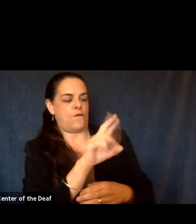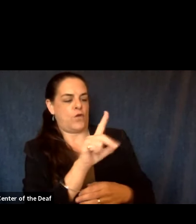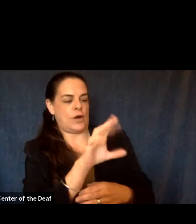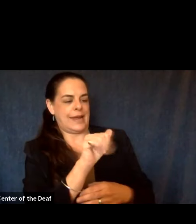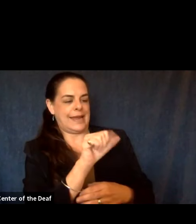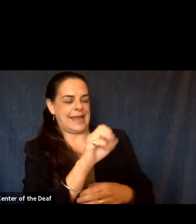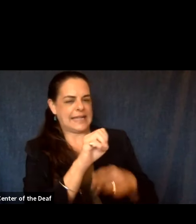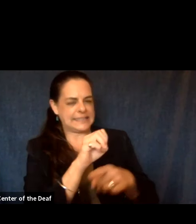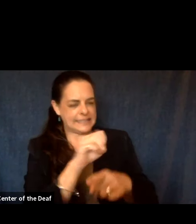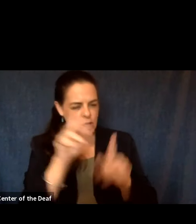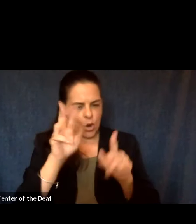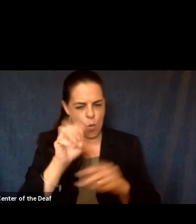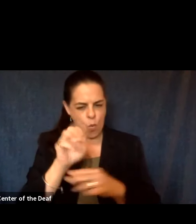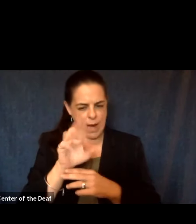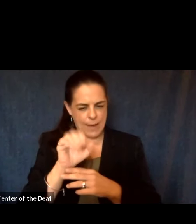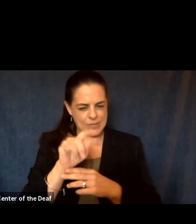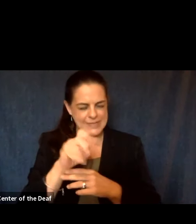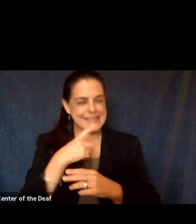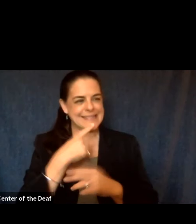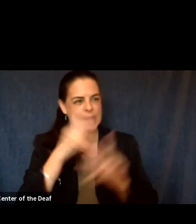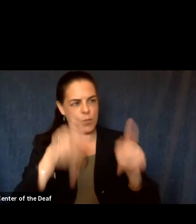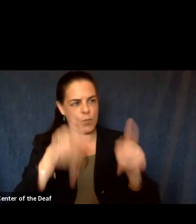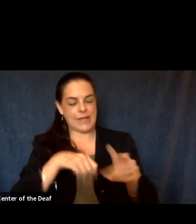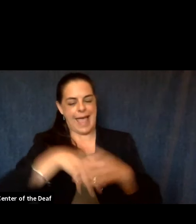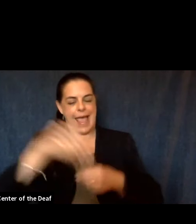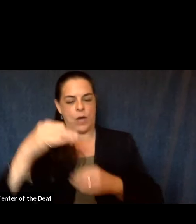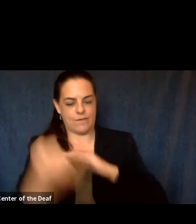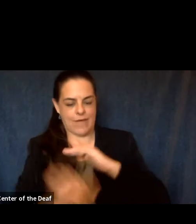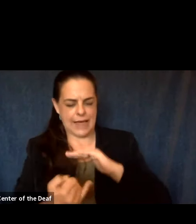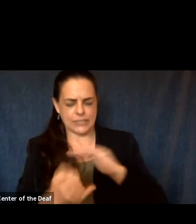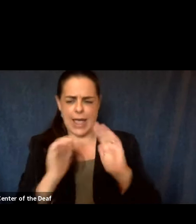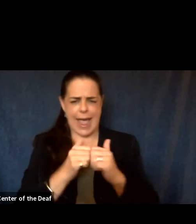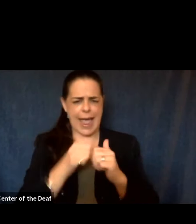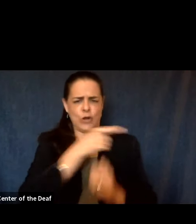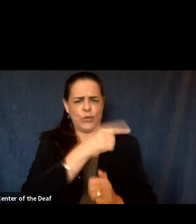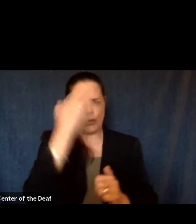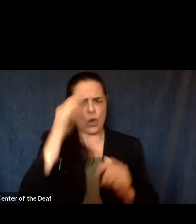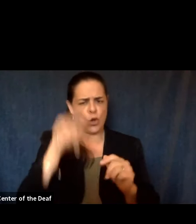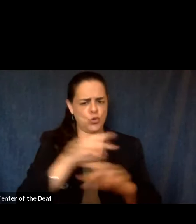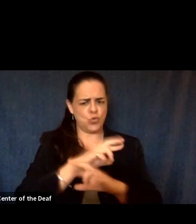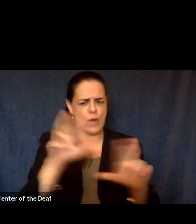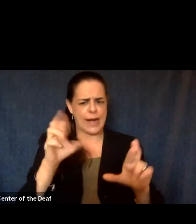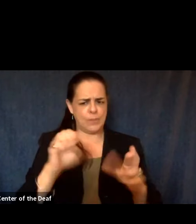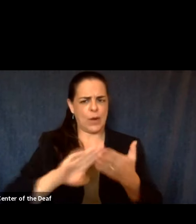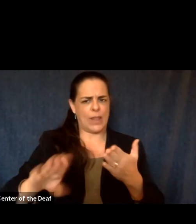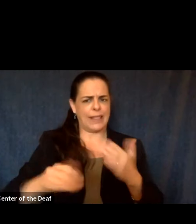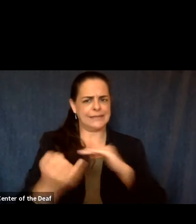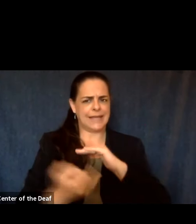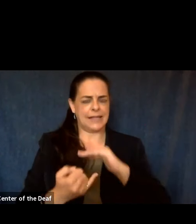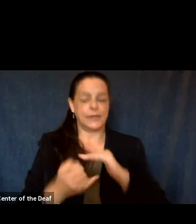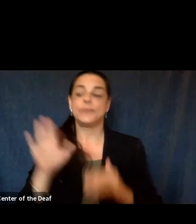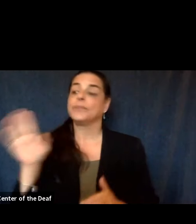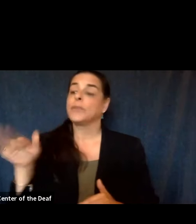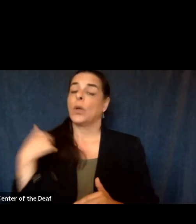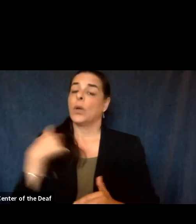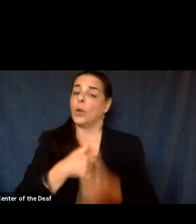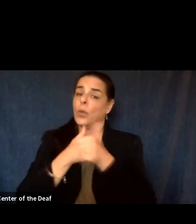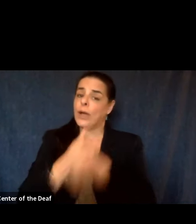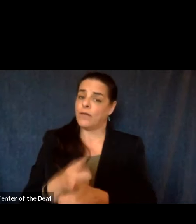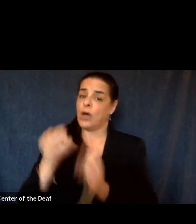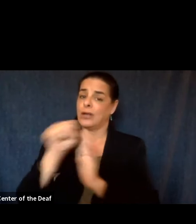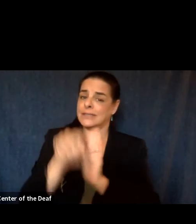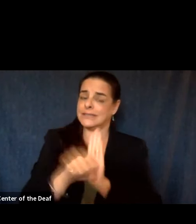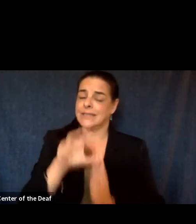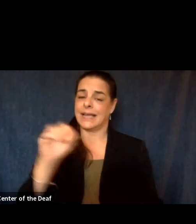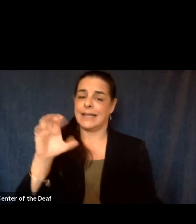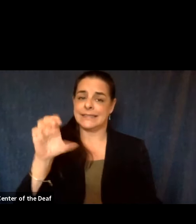of isolation. How does the health department know a person is ready to be released and recovered? So we follow the state and CDC guidelines for what